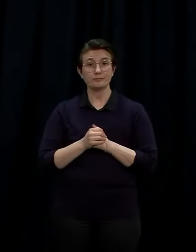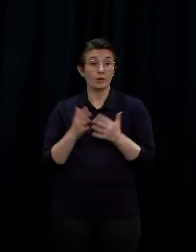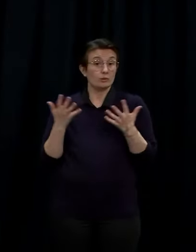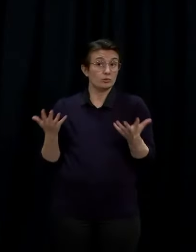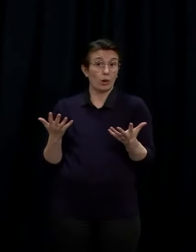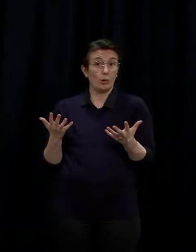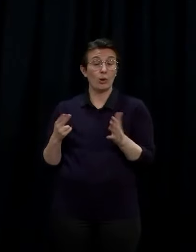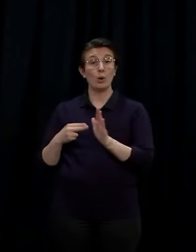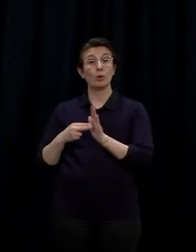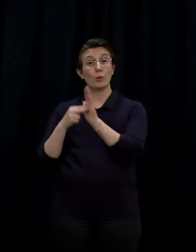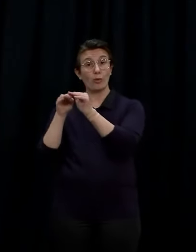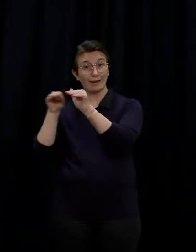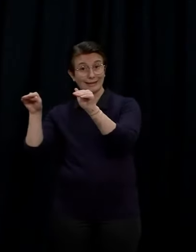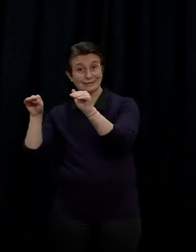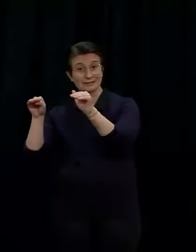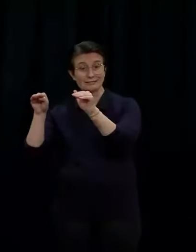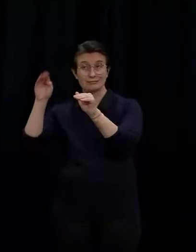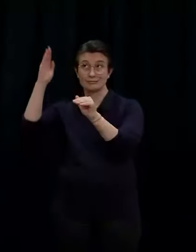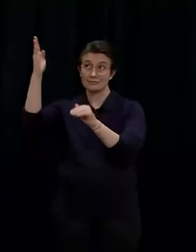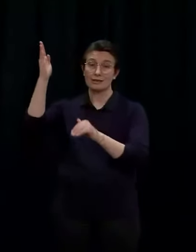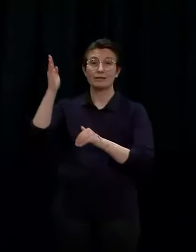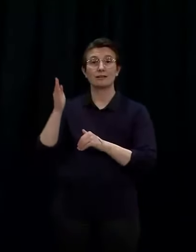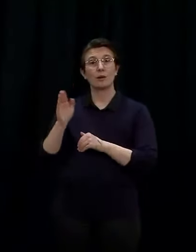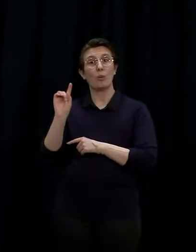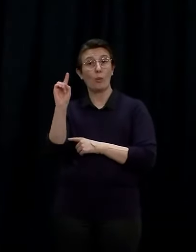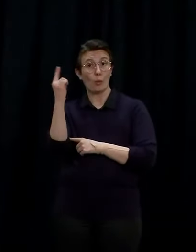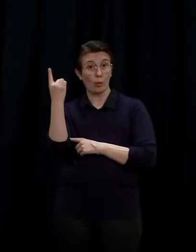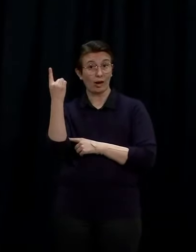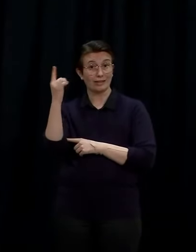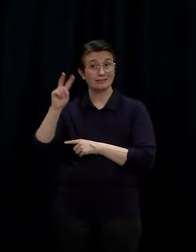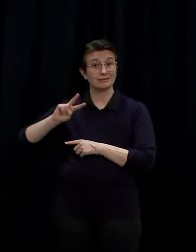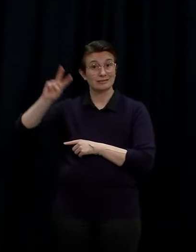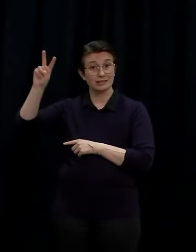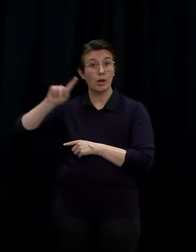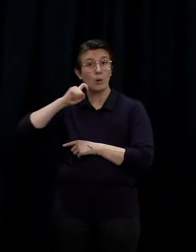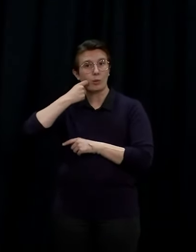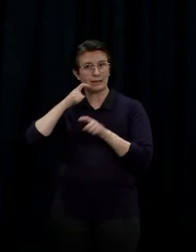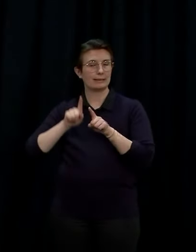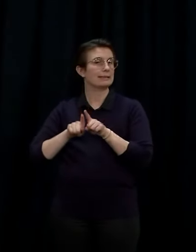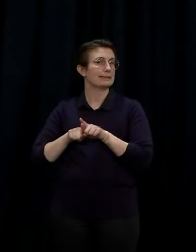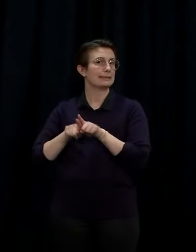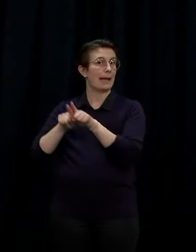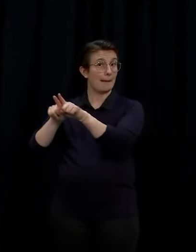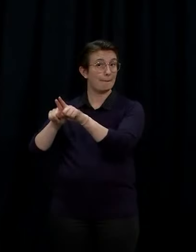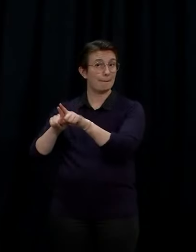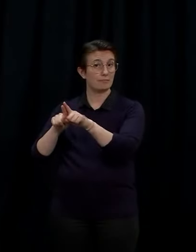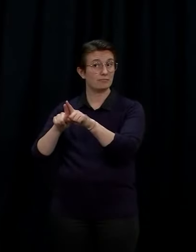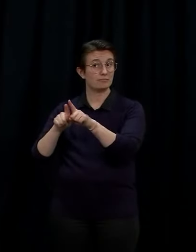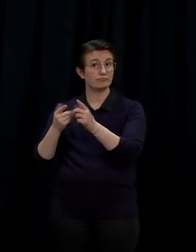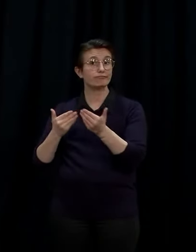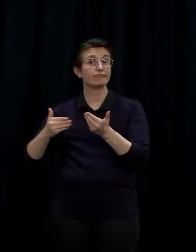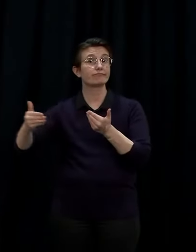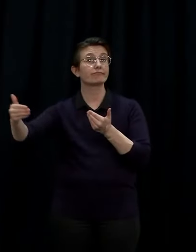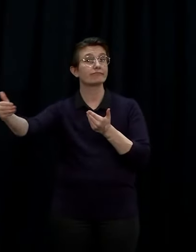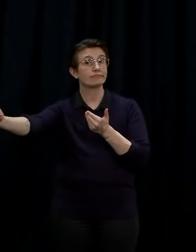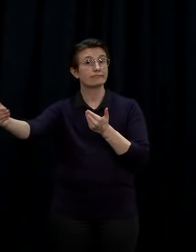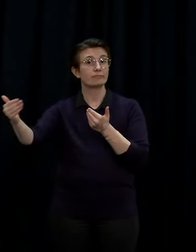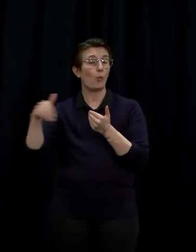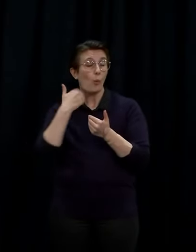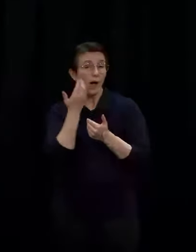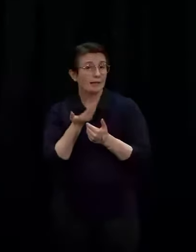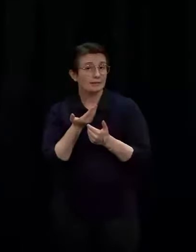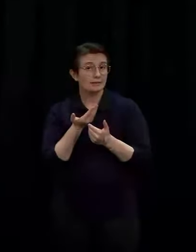Northland and Auckland will continue to be treated the same way in the long term. That is unlikely, but we're not in a position to